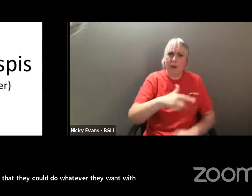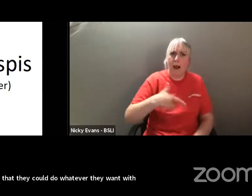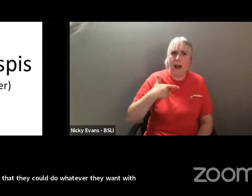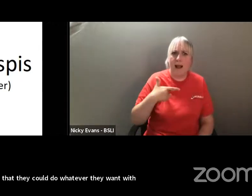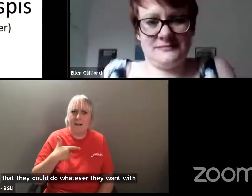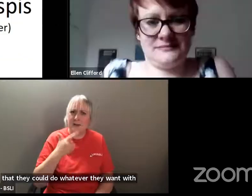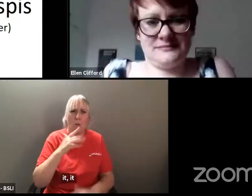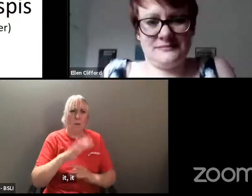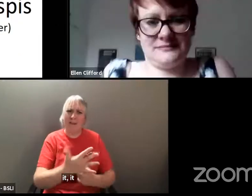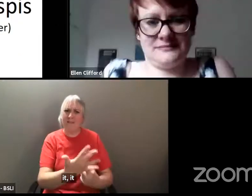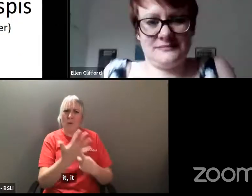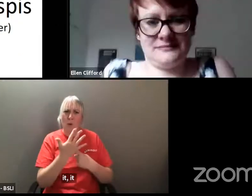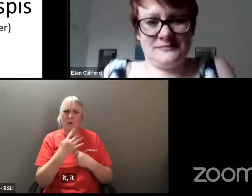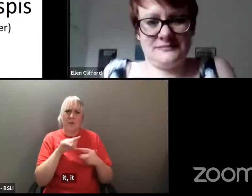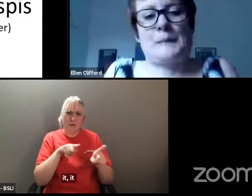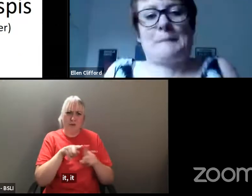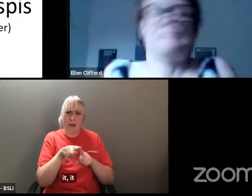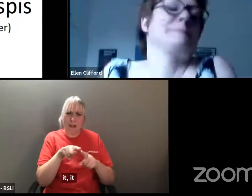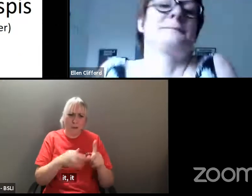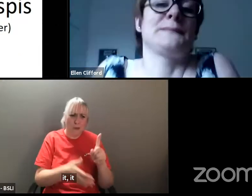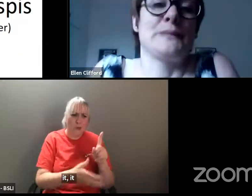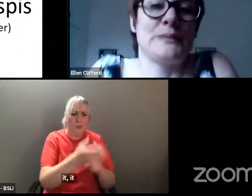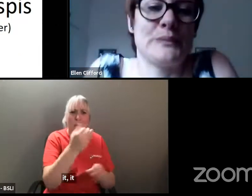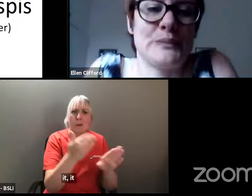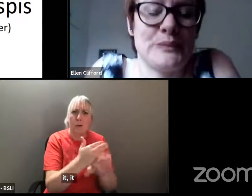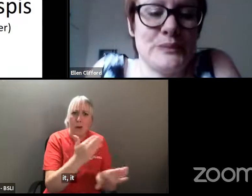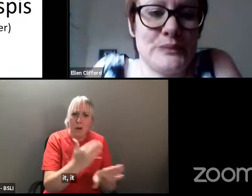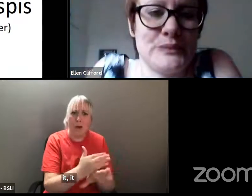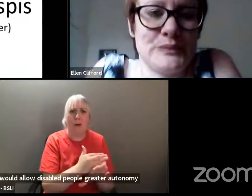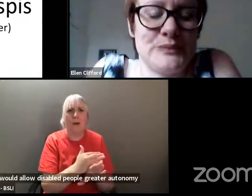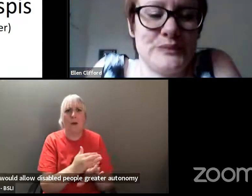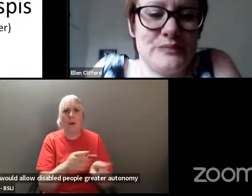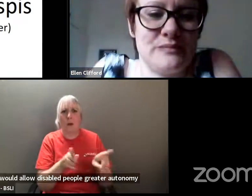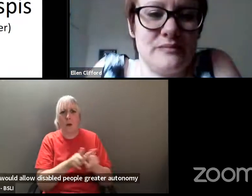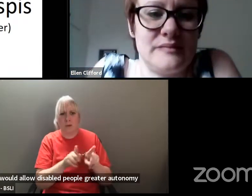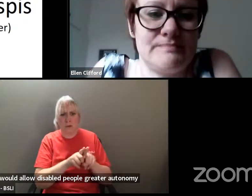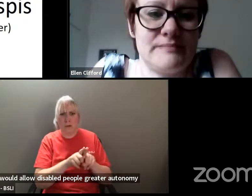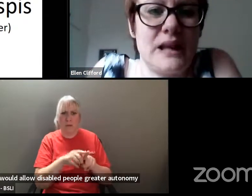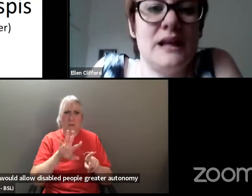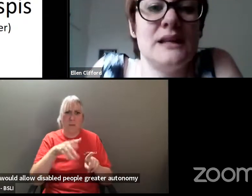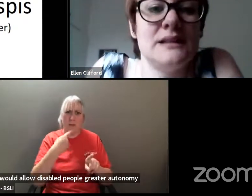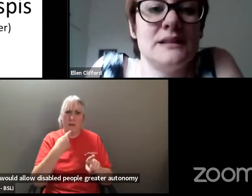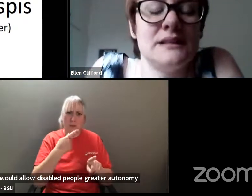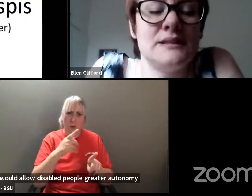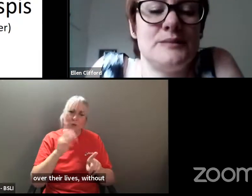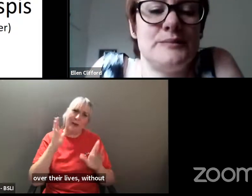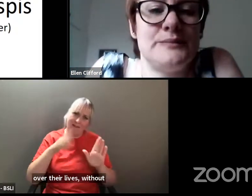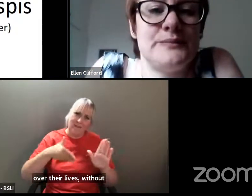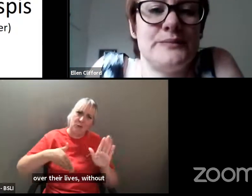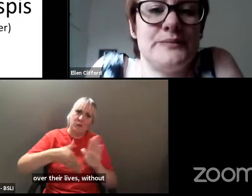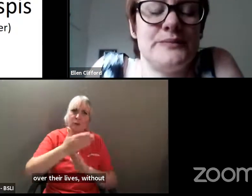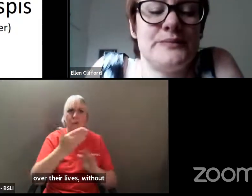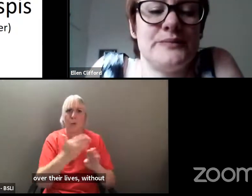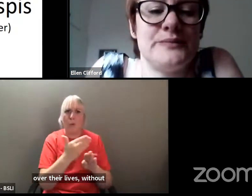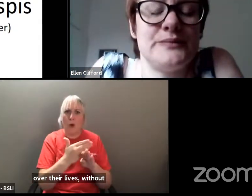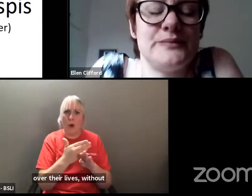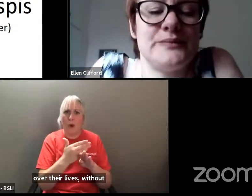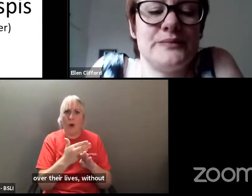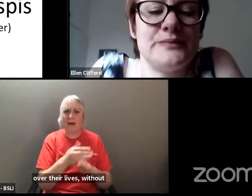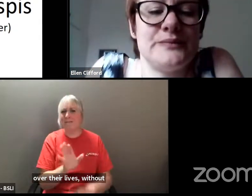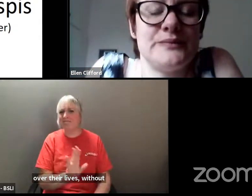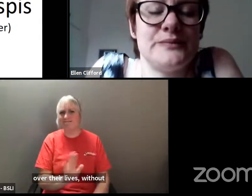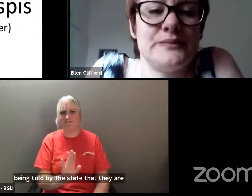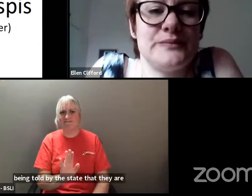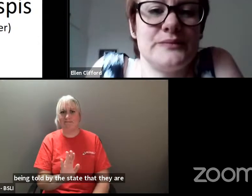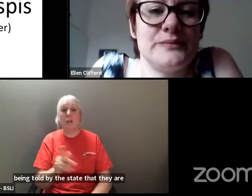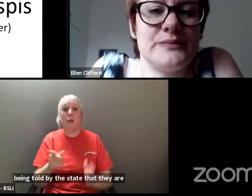specific activities and being told by the state that they are fit for work. Yes, UBI requires a massive overhaul of